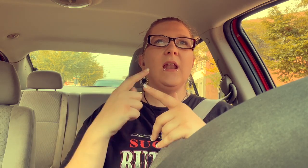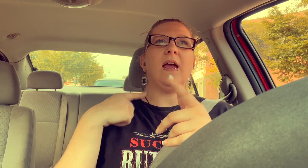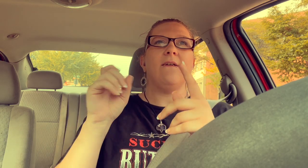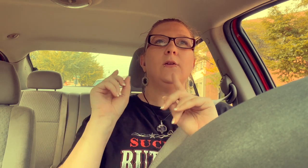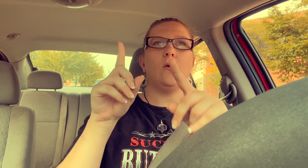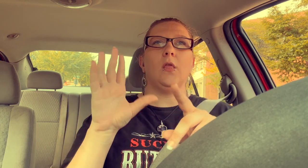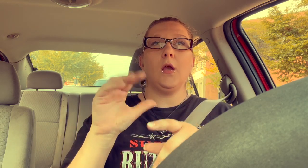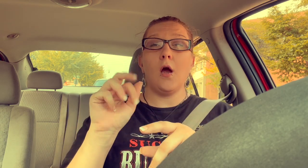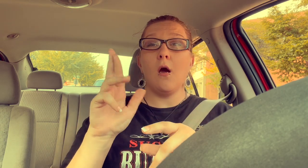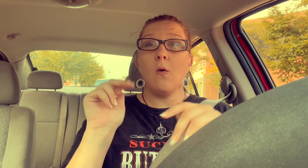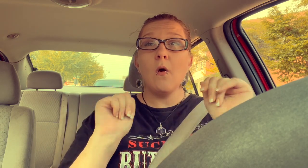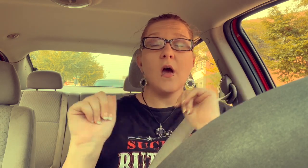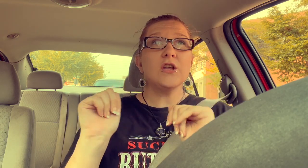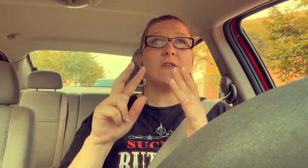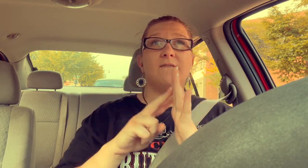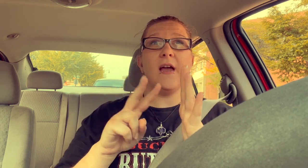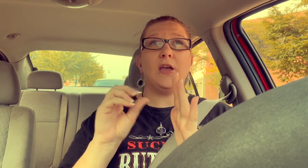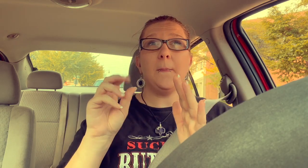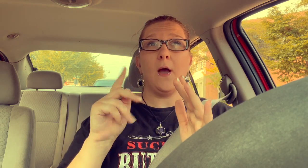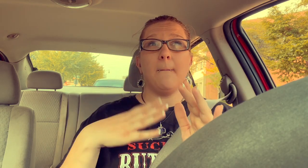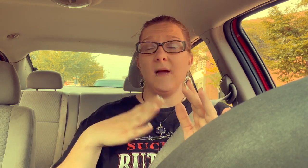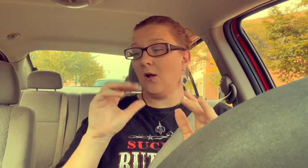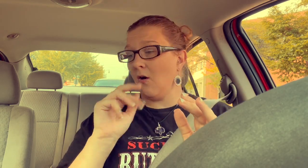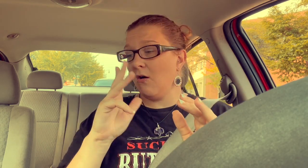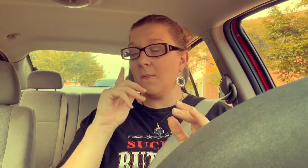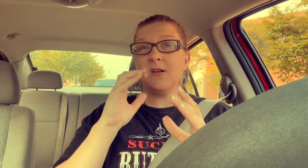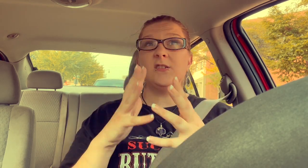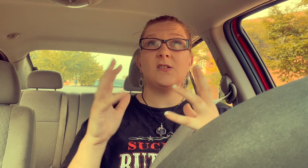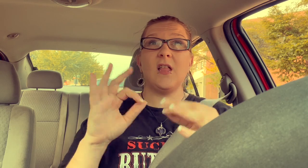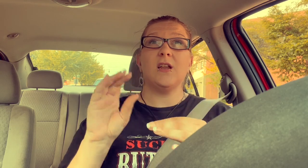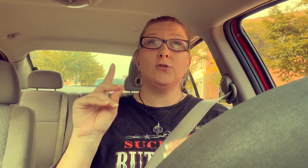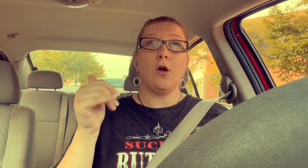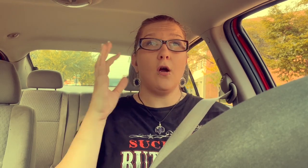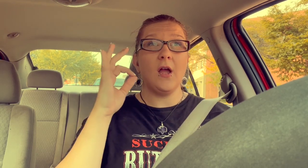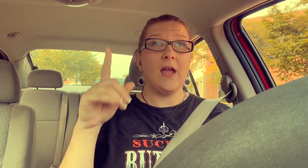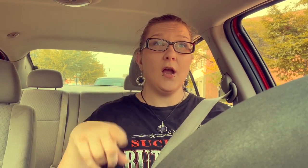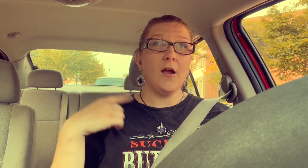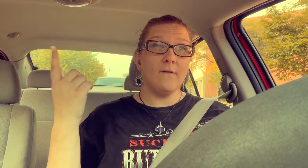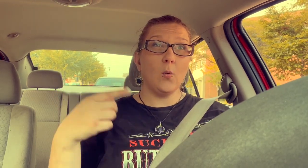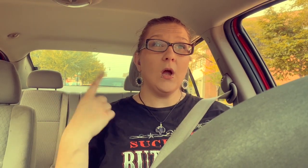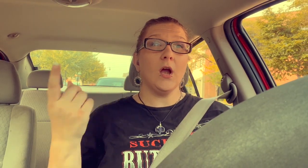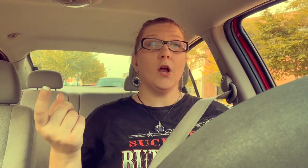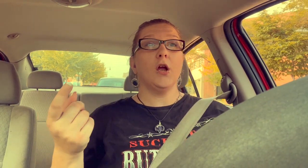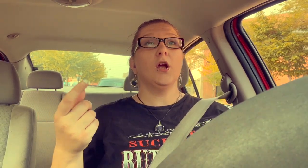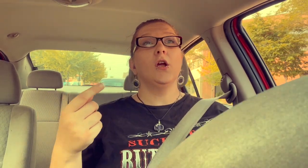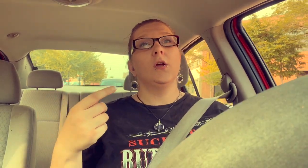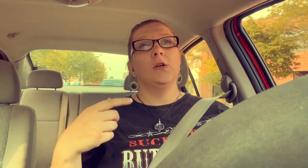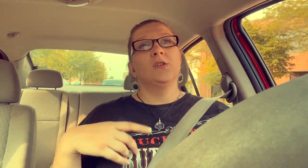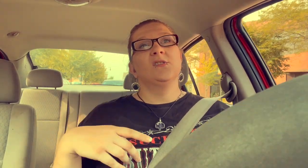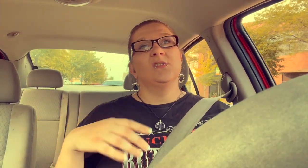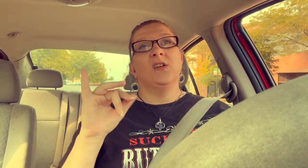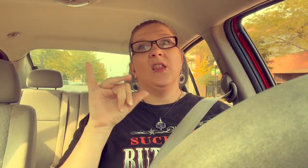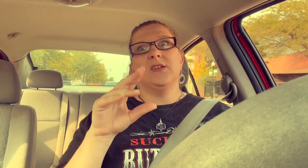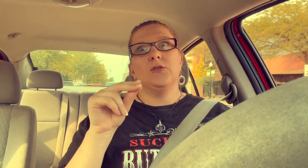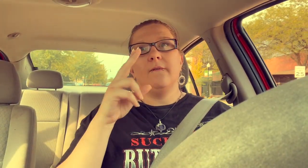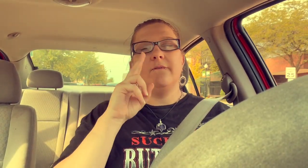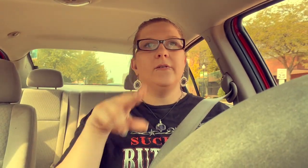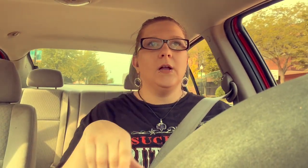have to go to the car wash and vacuum out my car because there's a lot of dog hair everywhere. That's not fun